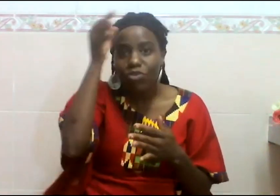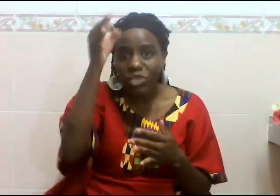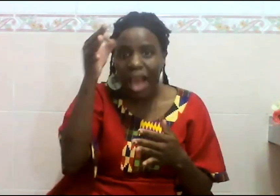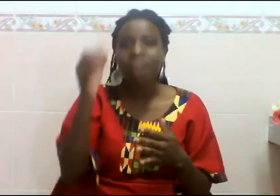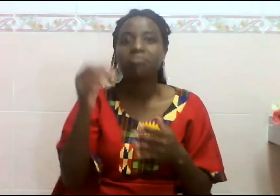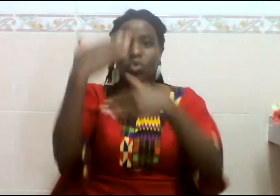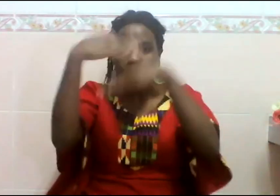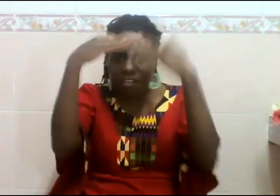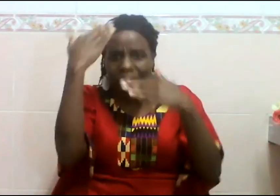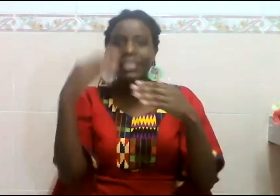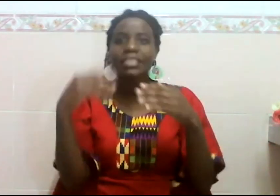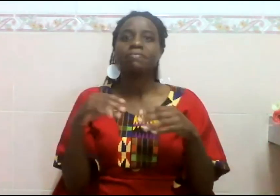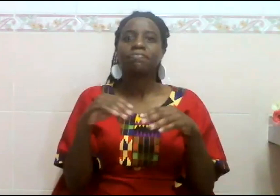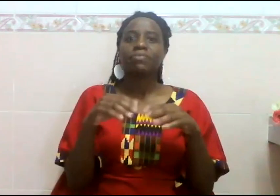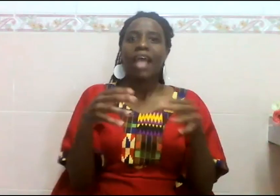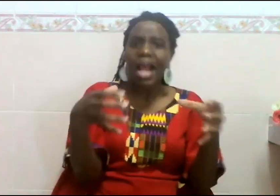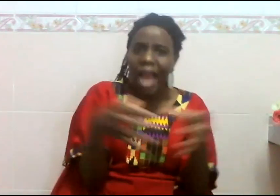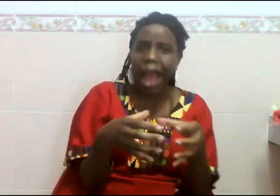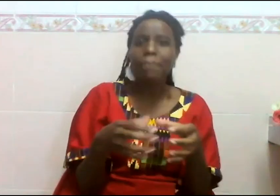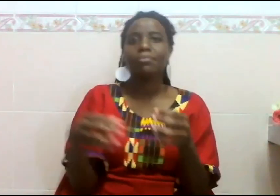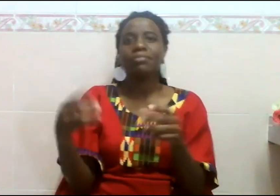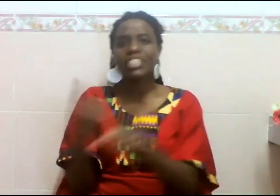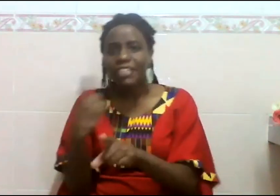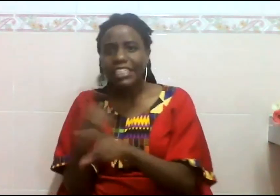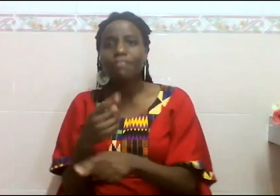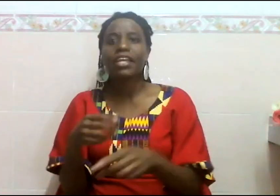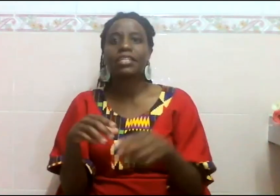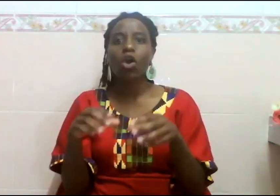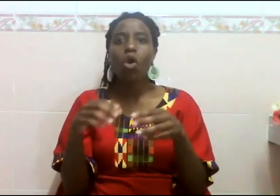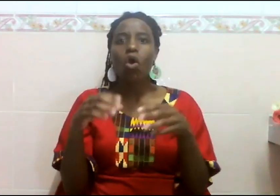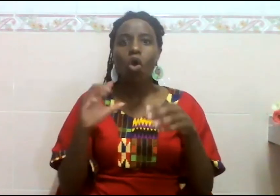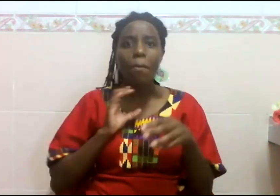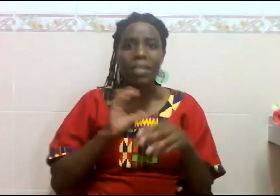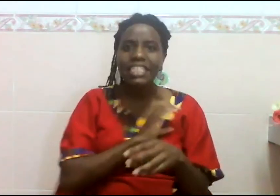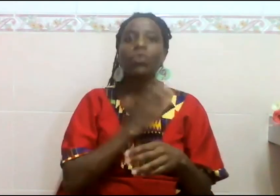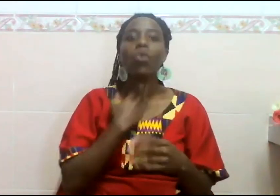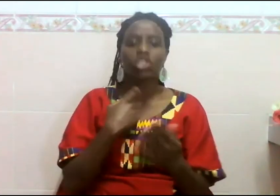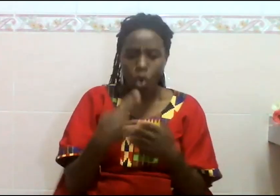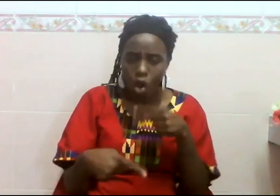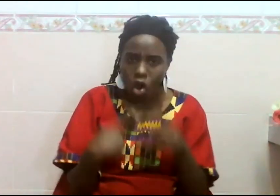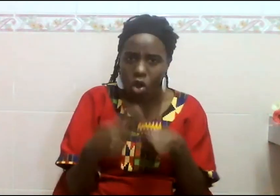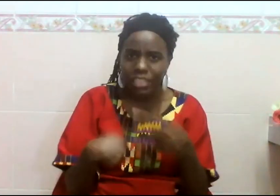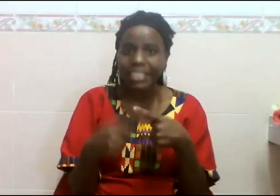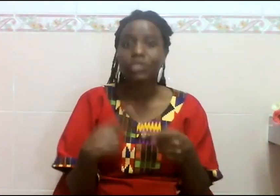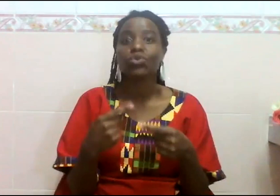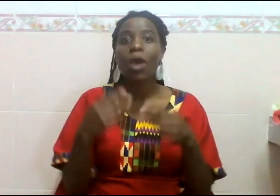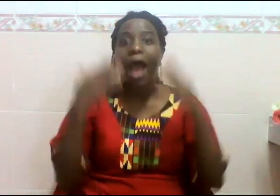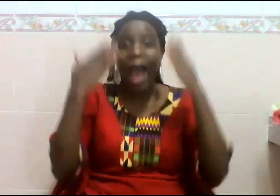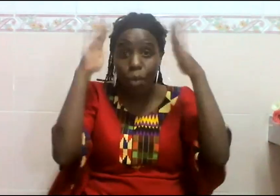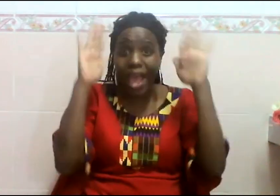through journal clubs, so that we can slowly bring this awareness in